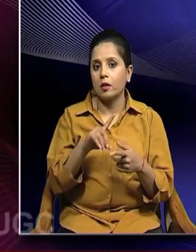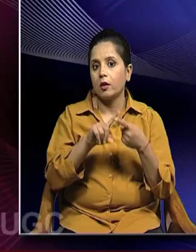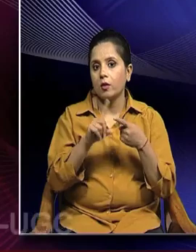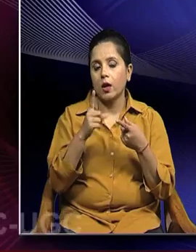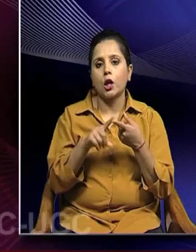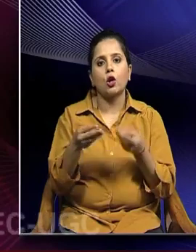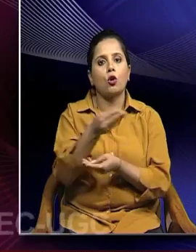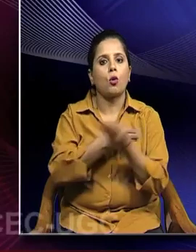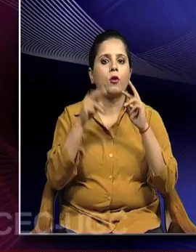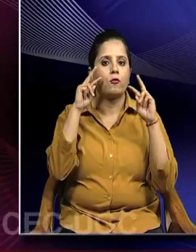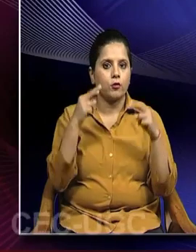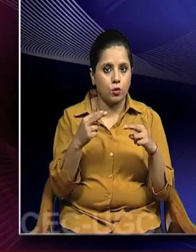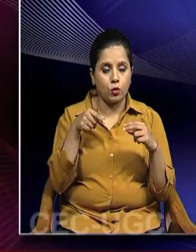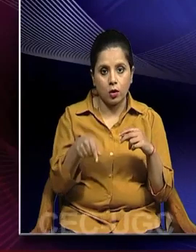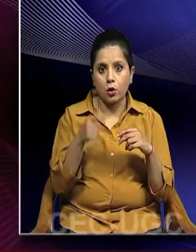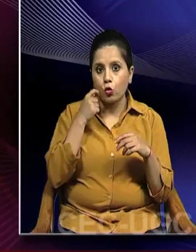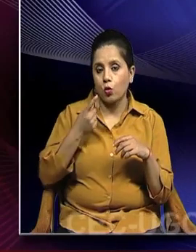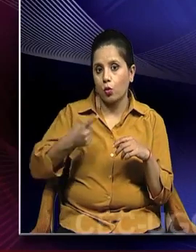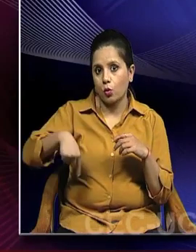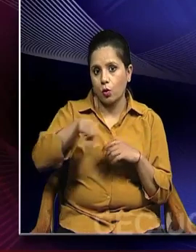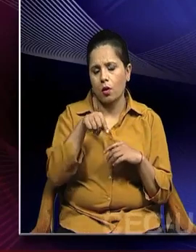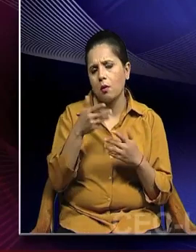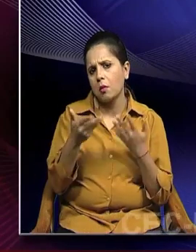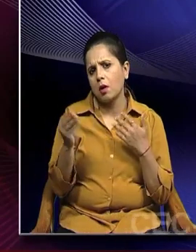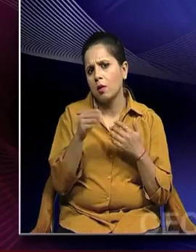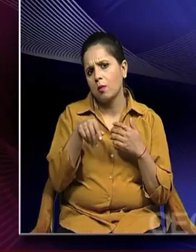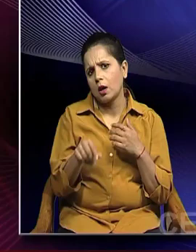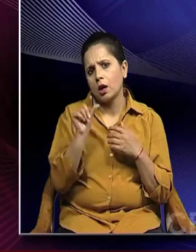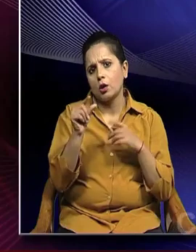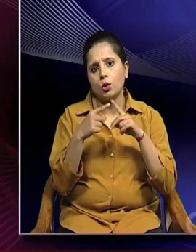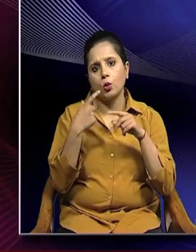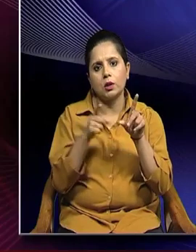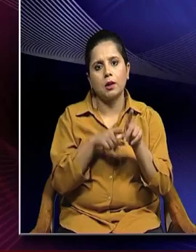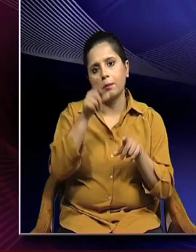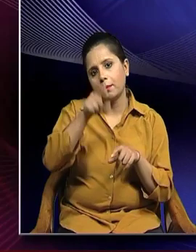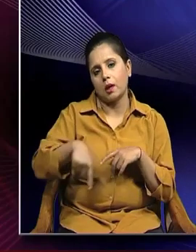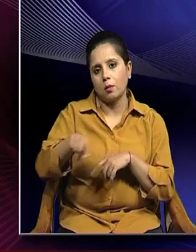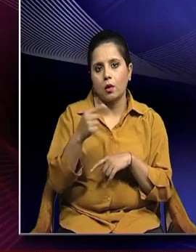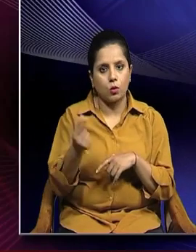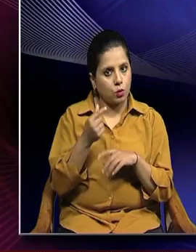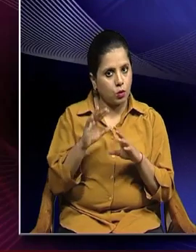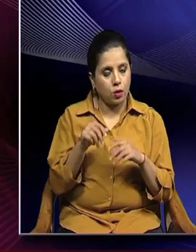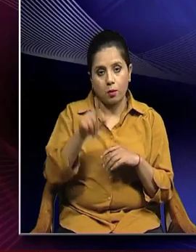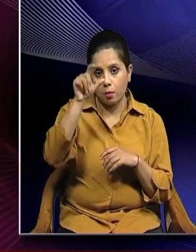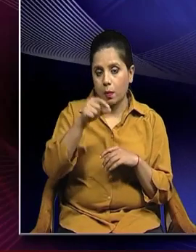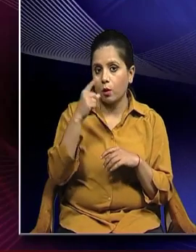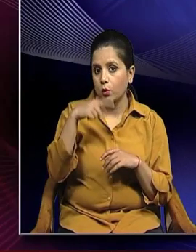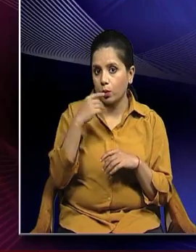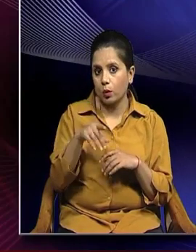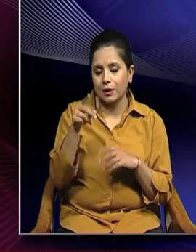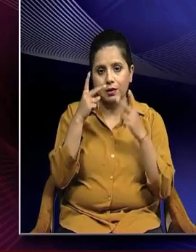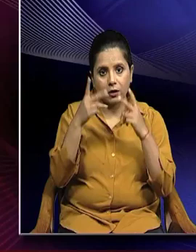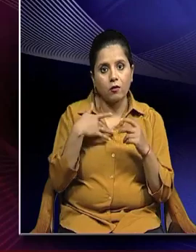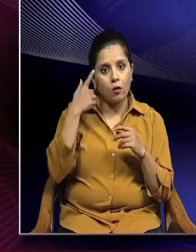economic view, where the human being is merely a utility maximizing individual. The person who looks